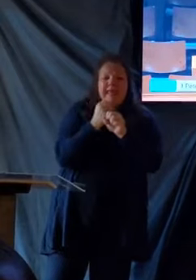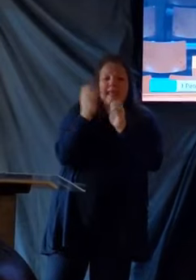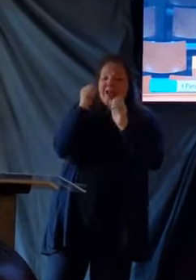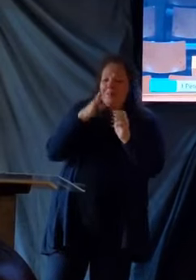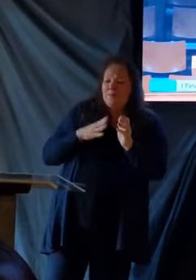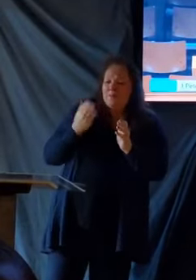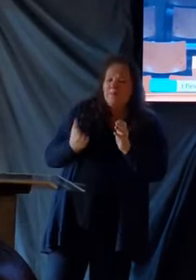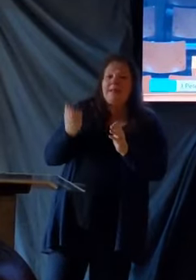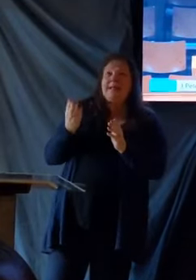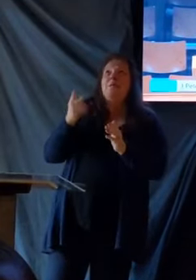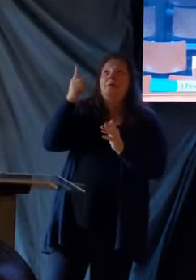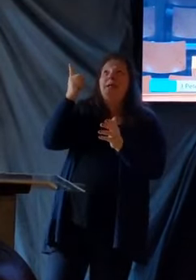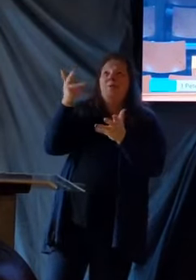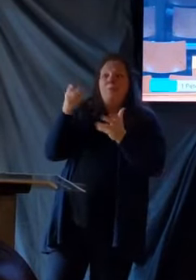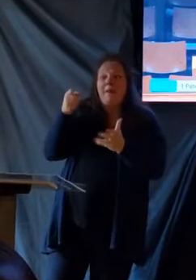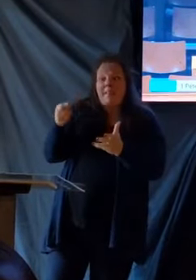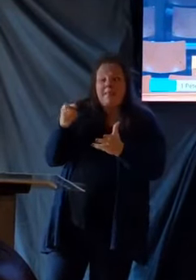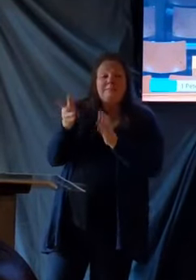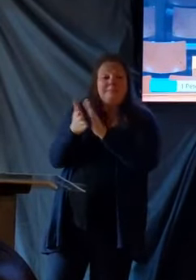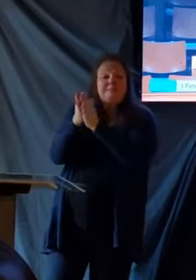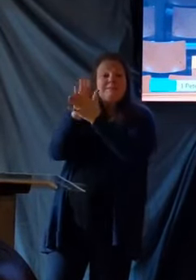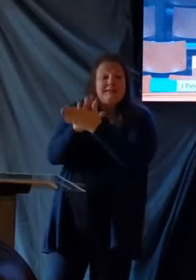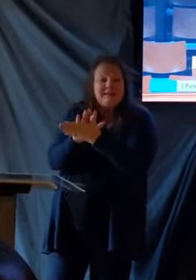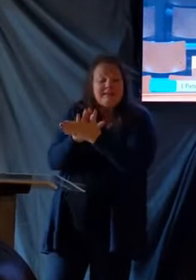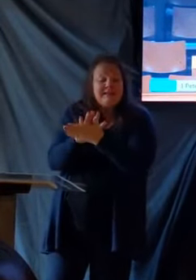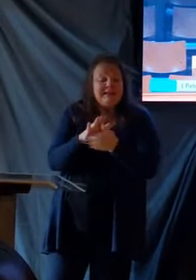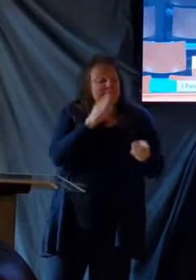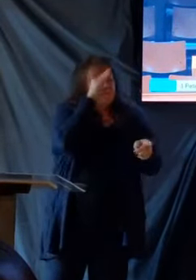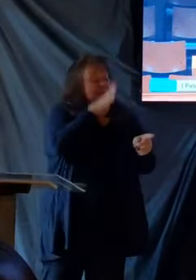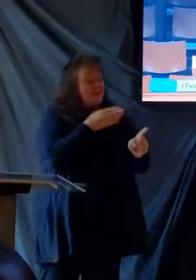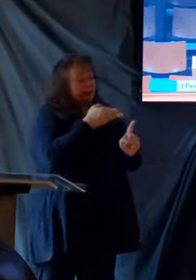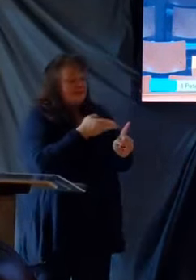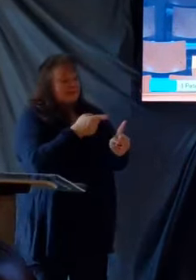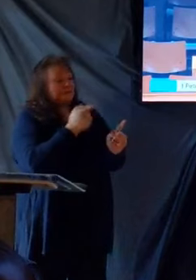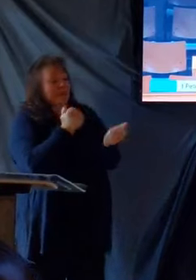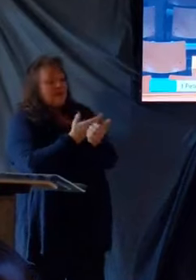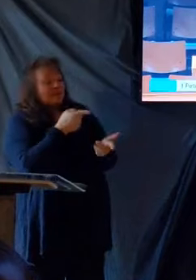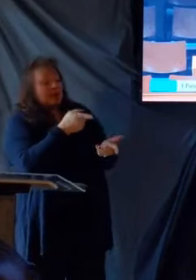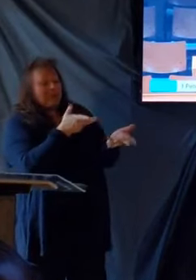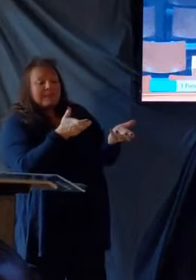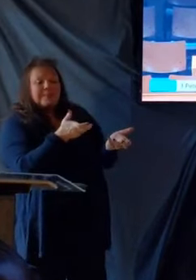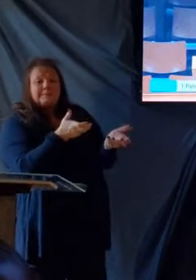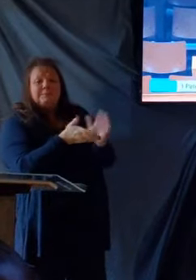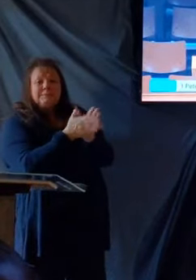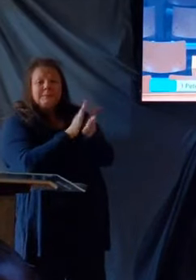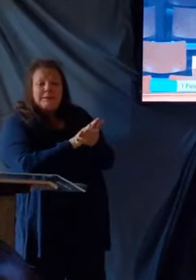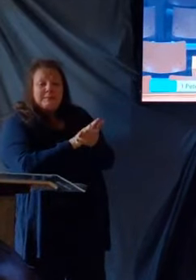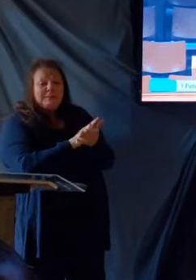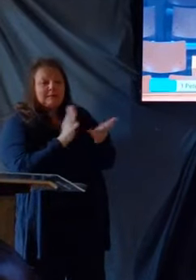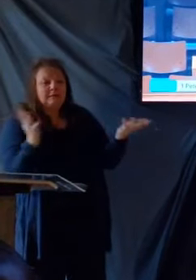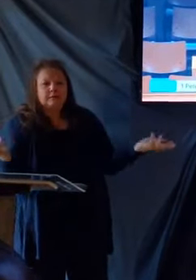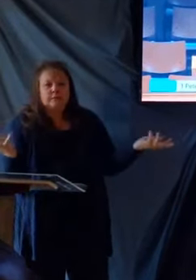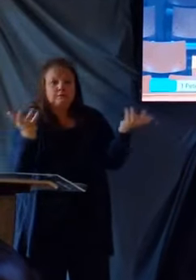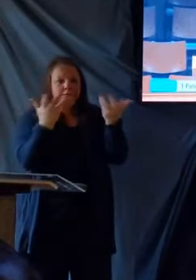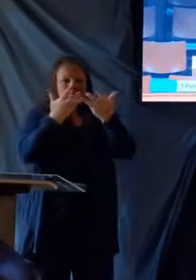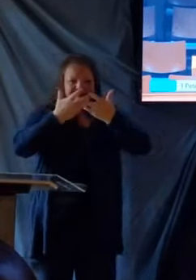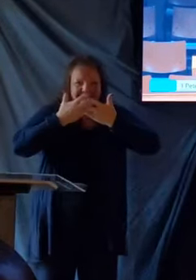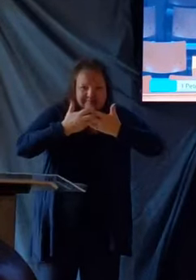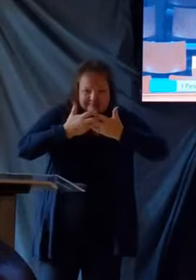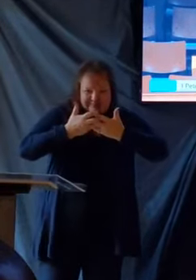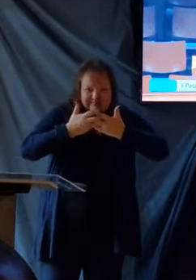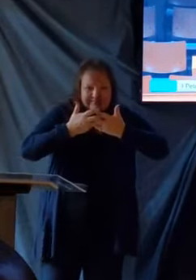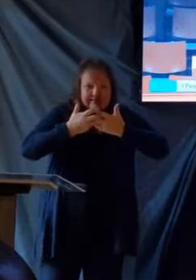be everything he wanted them to be. And he created men as male to be everything he wanted them to be, so they would complement one